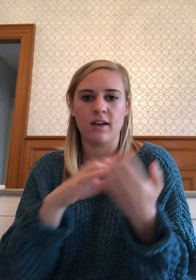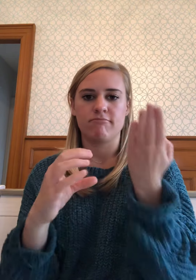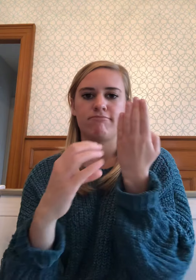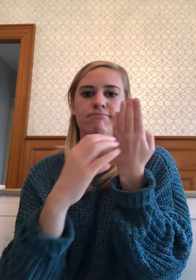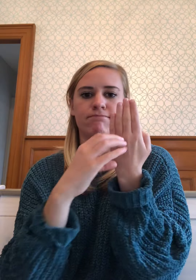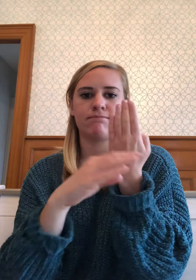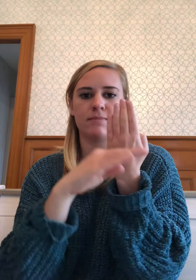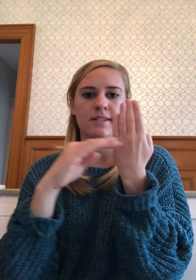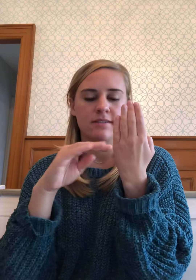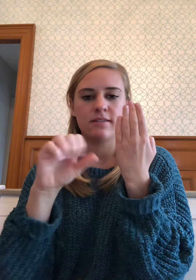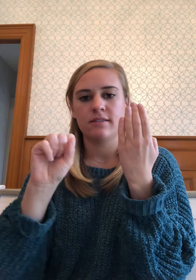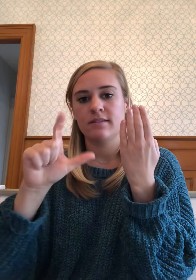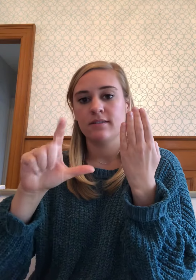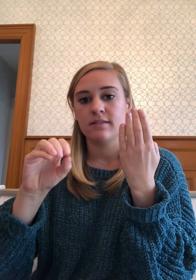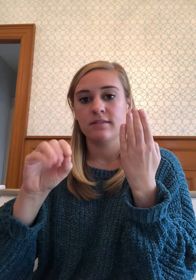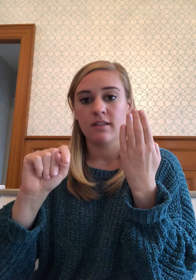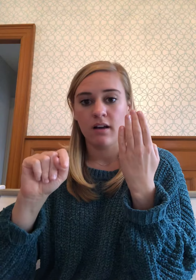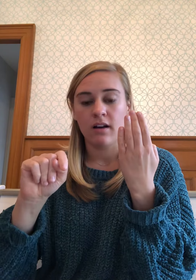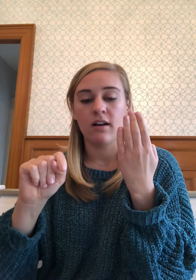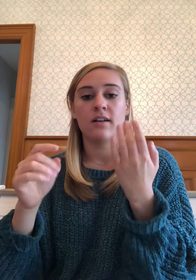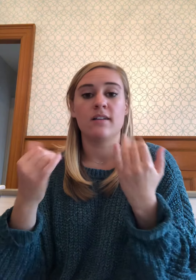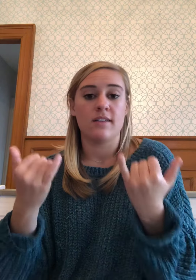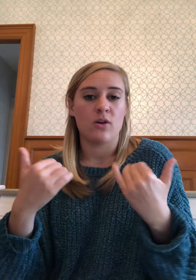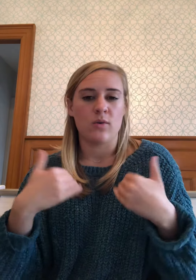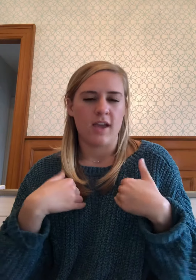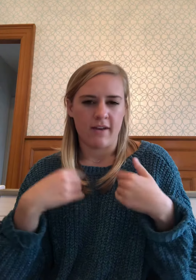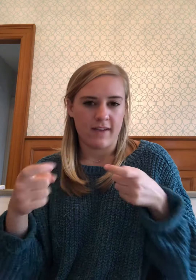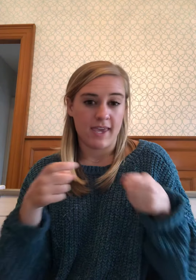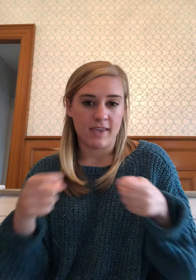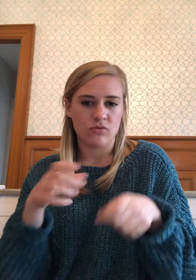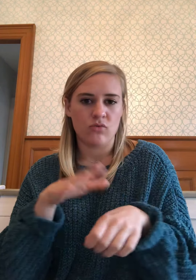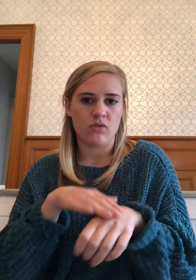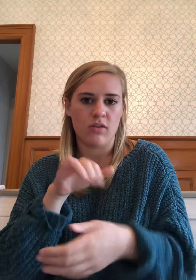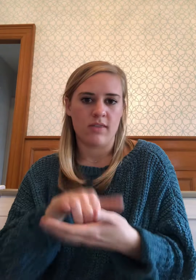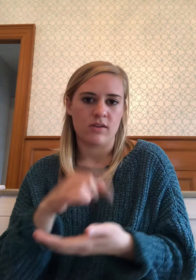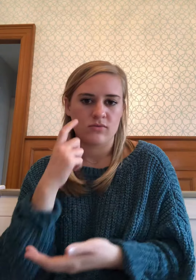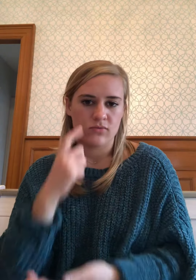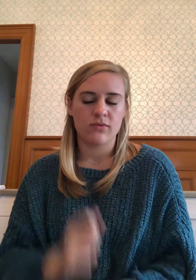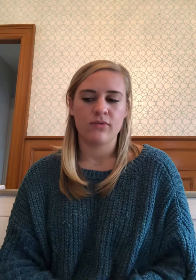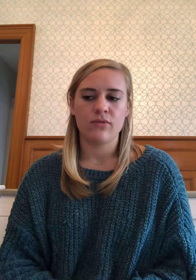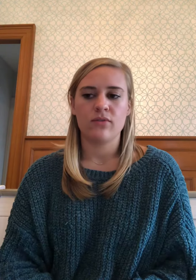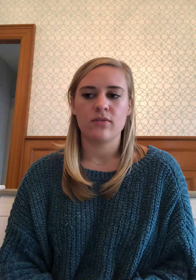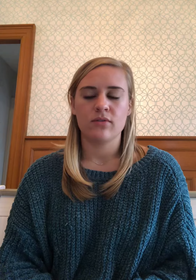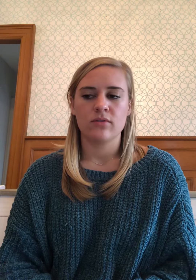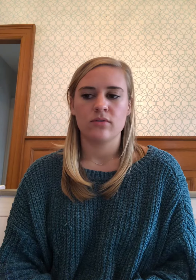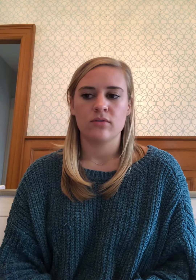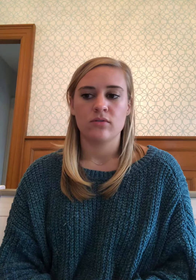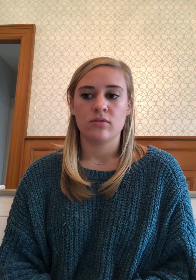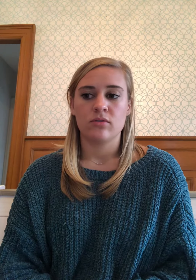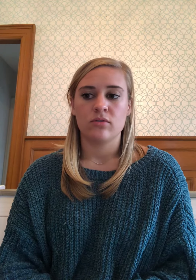so-called handle on the tooth, where it can move in a